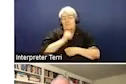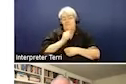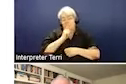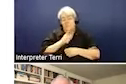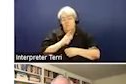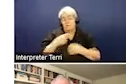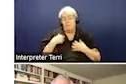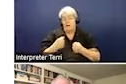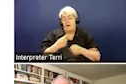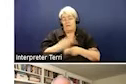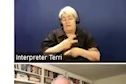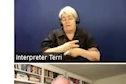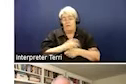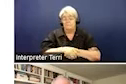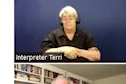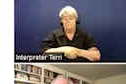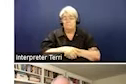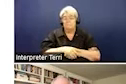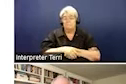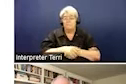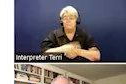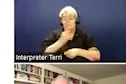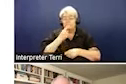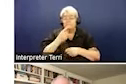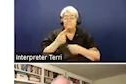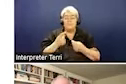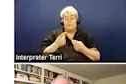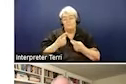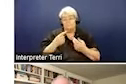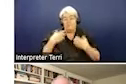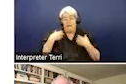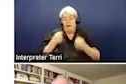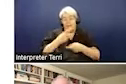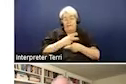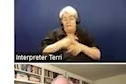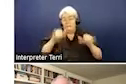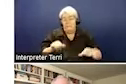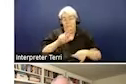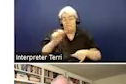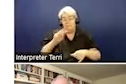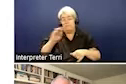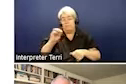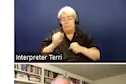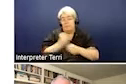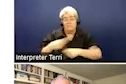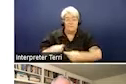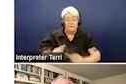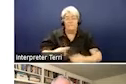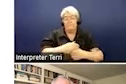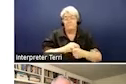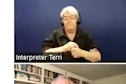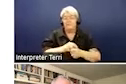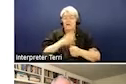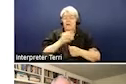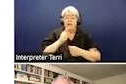do healthcare pretty much the way we did it 30, 40 years ago. And it's been one of the most difficult areas in which